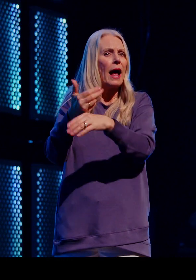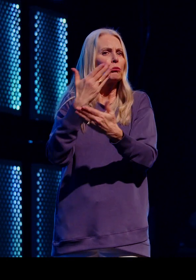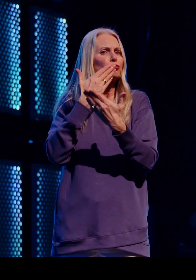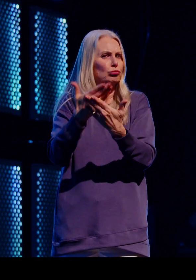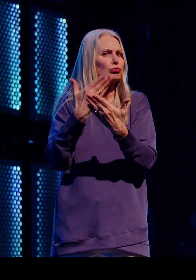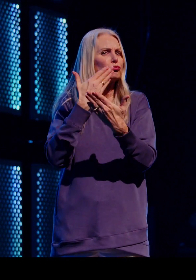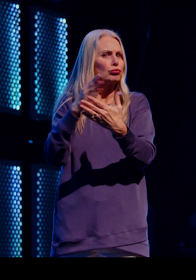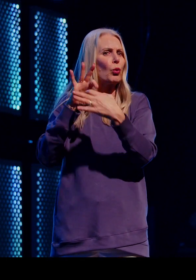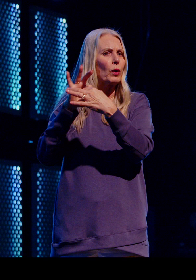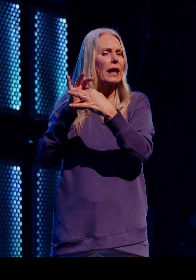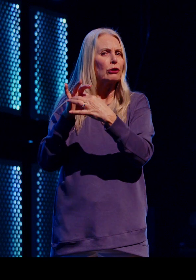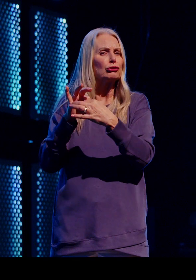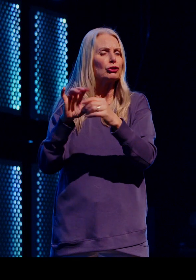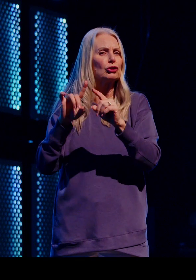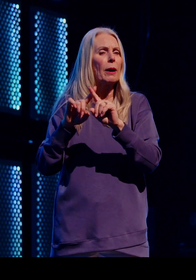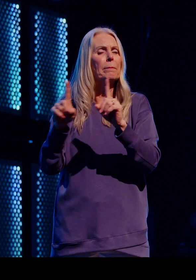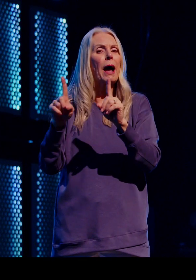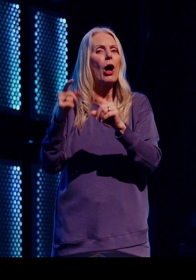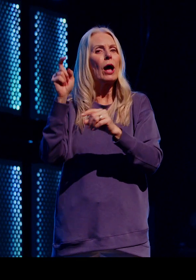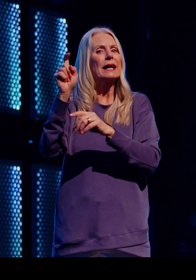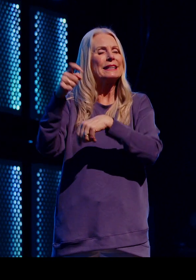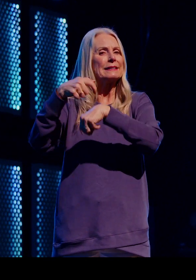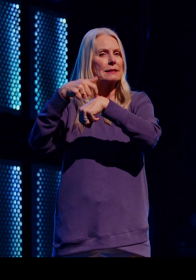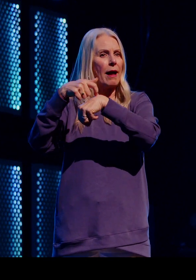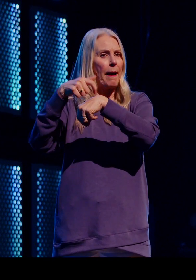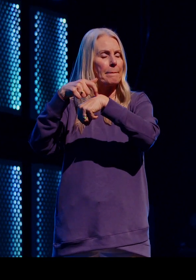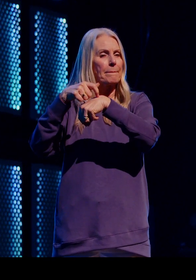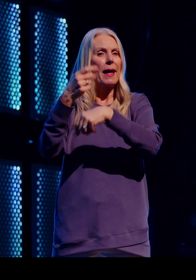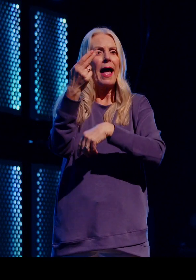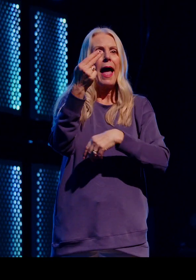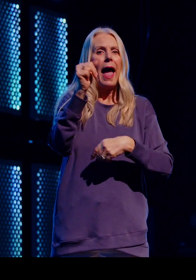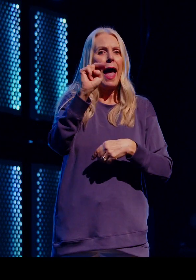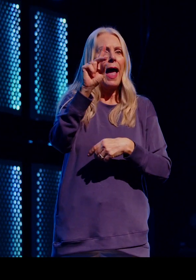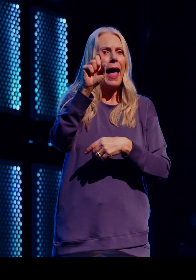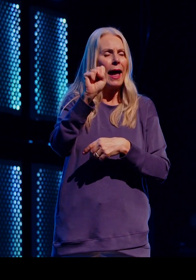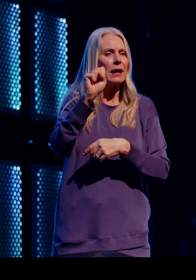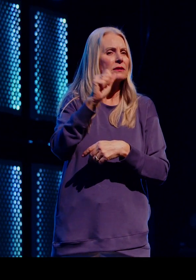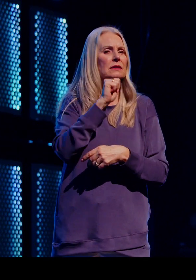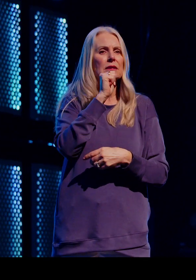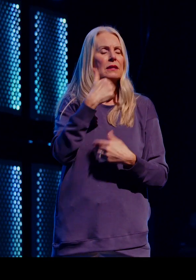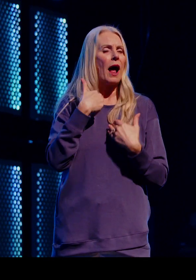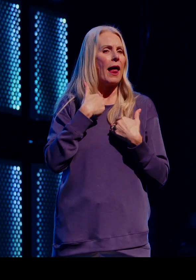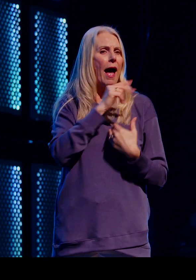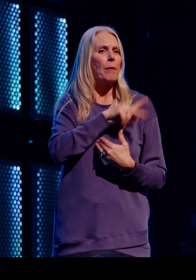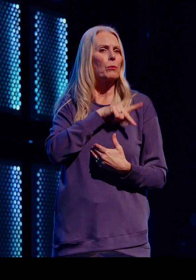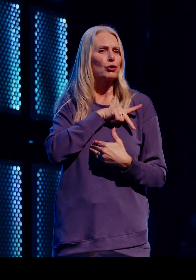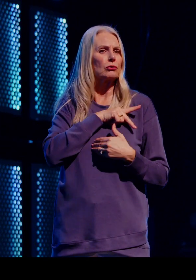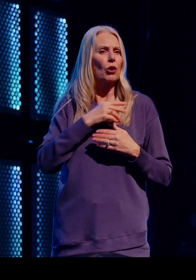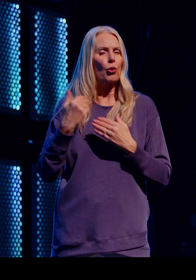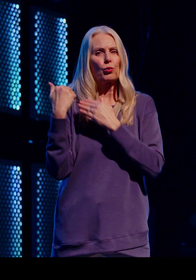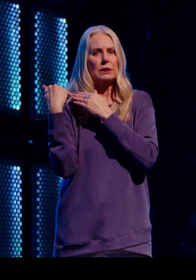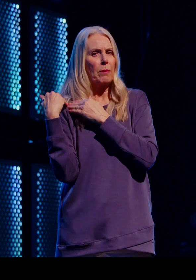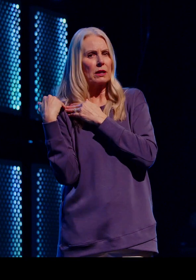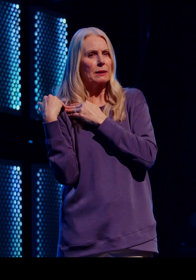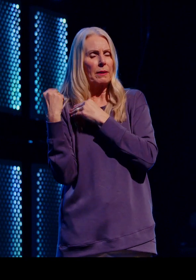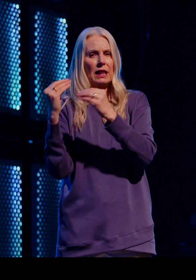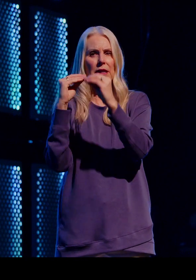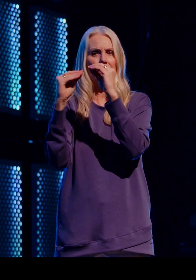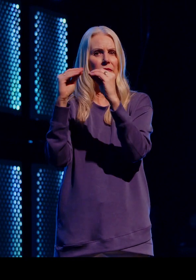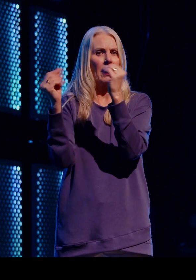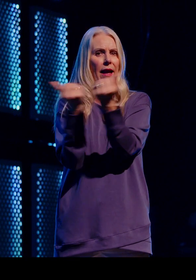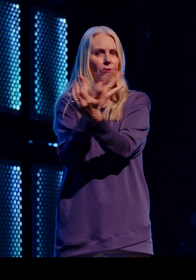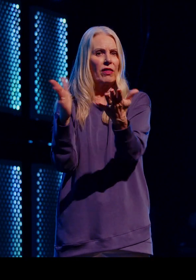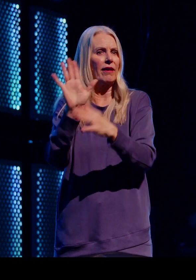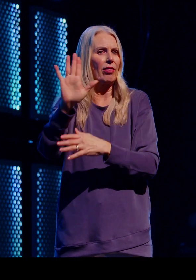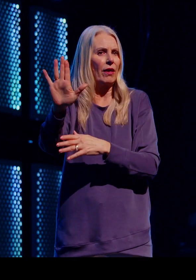relationships, it's because the hands has not taken personal responsibility to reach Belize. But what we have done with